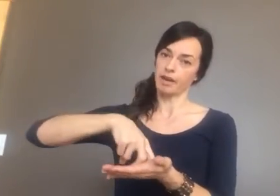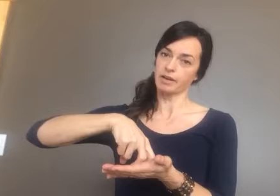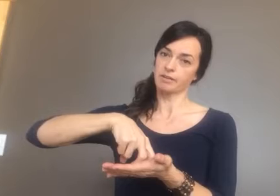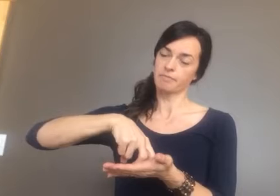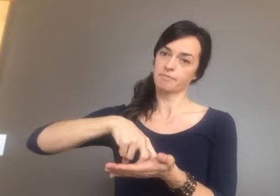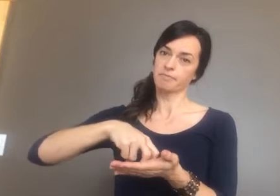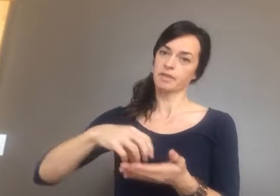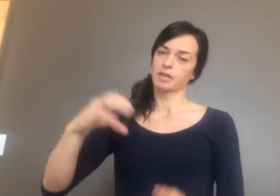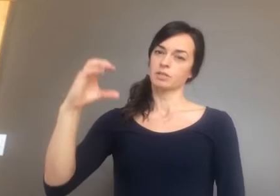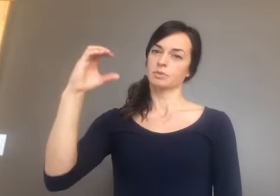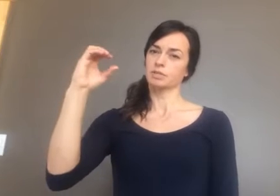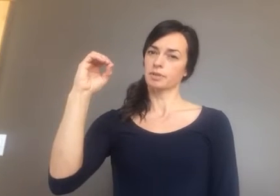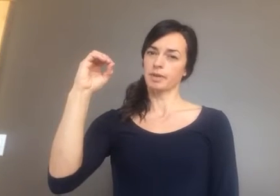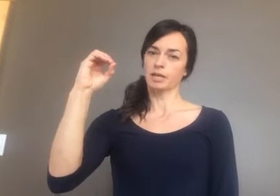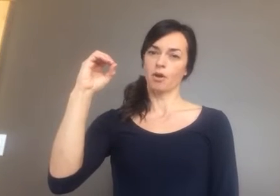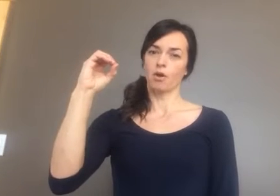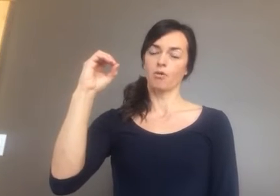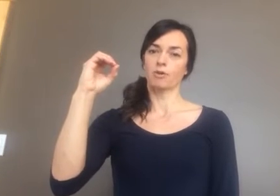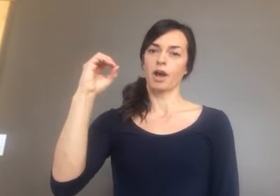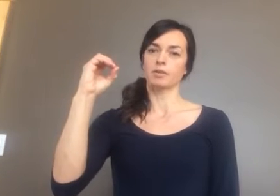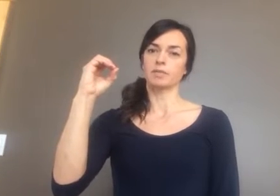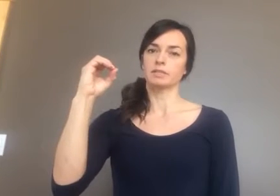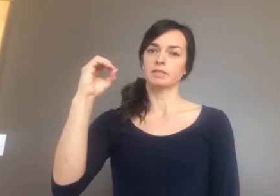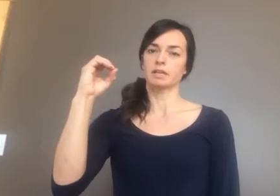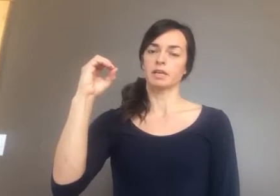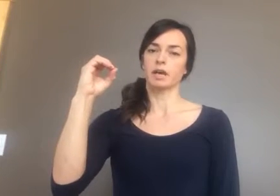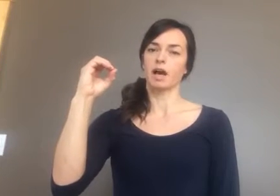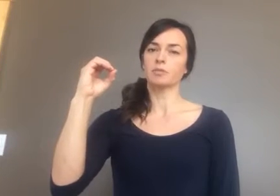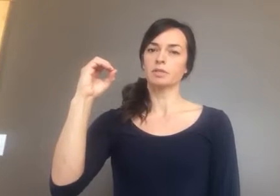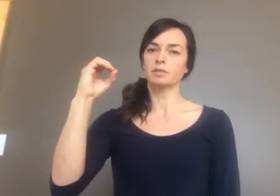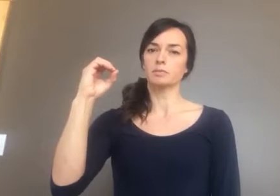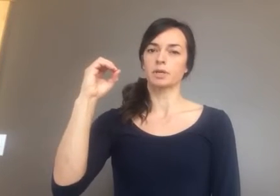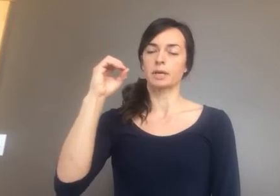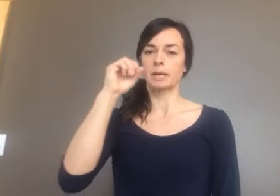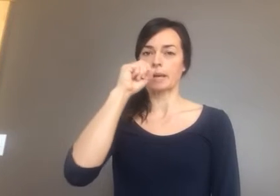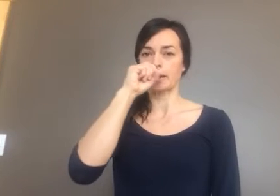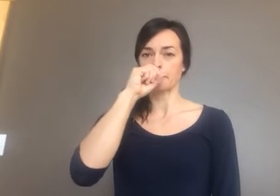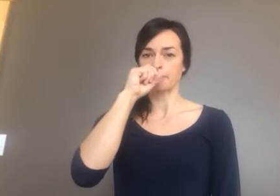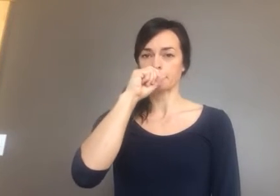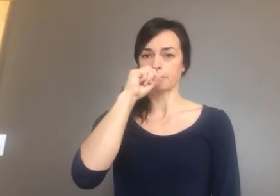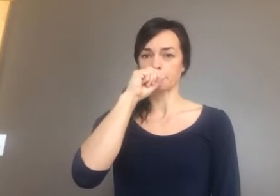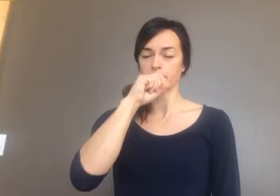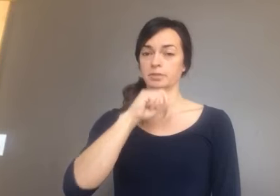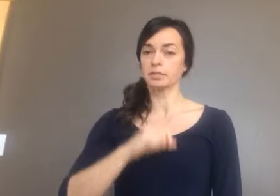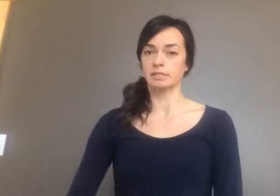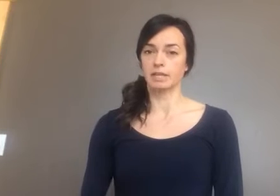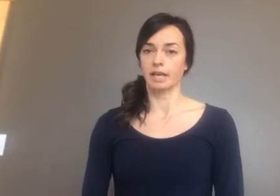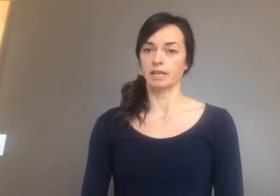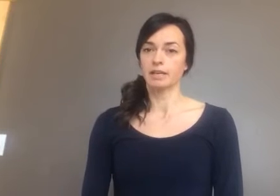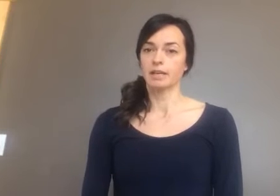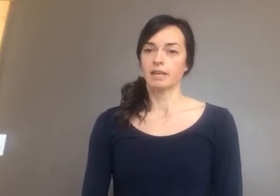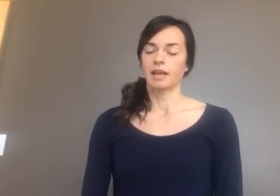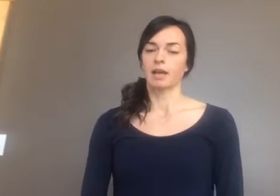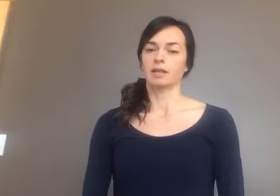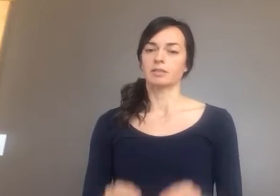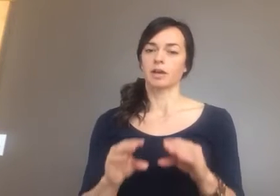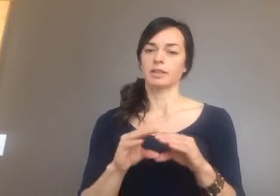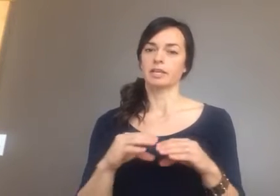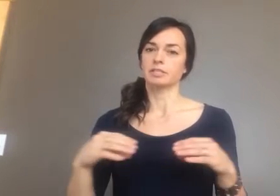Empire. So we're just going to make an O for Ottomans. The Ottomans were from Turkestan and on the edges of